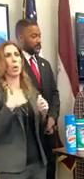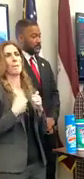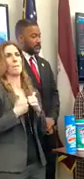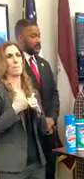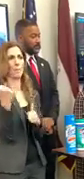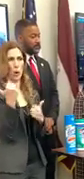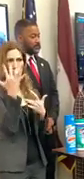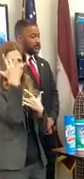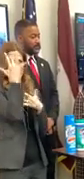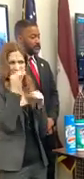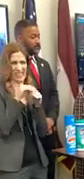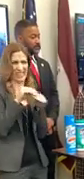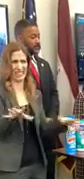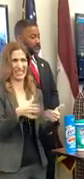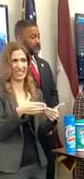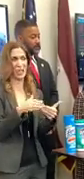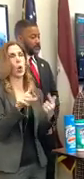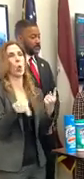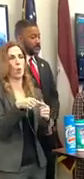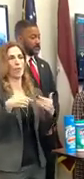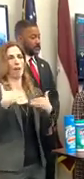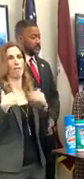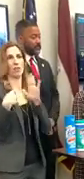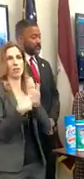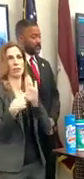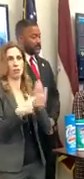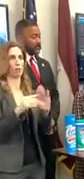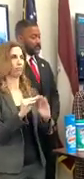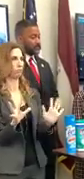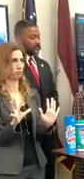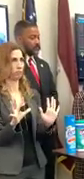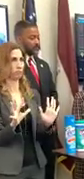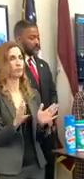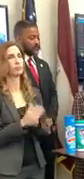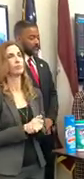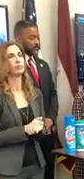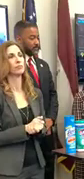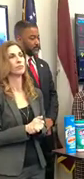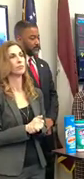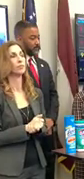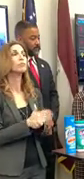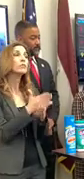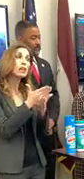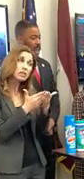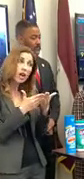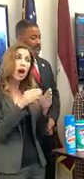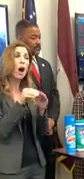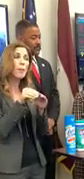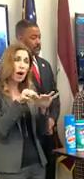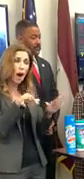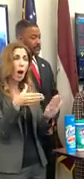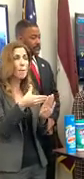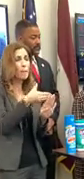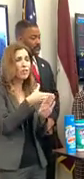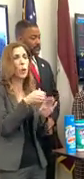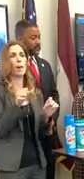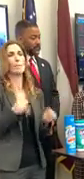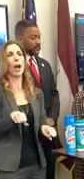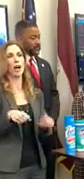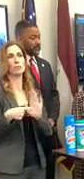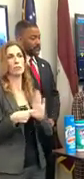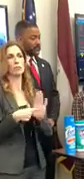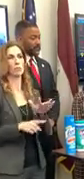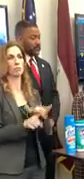most contagious when they are having symptoms. Some spread might be possible before people